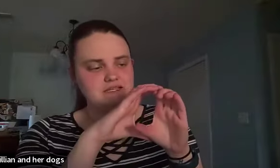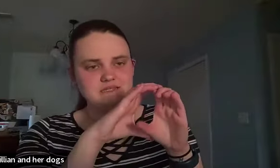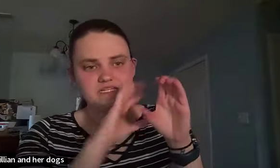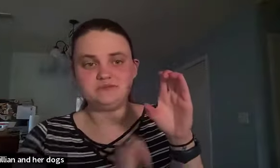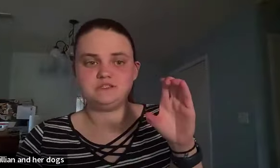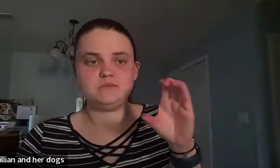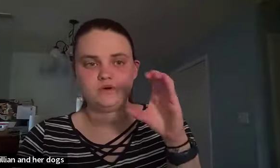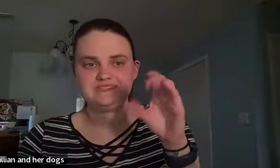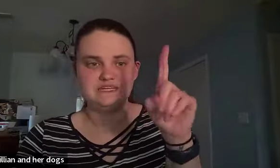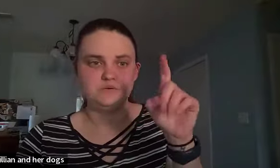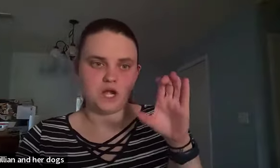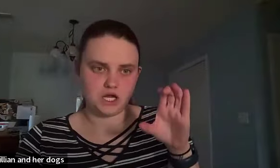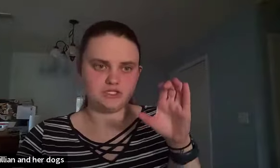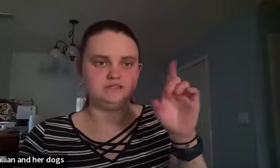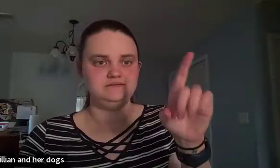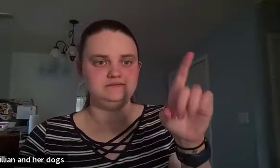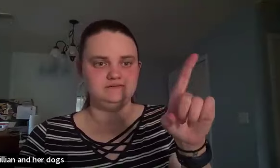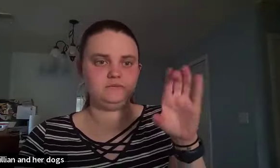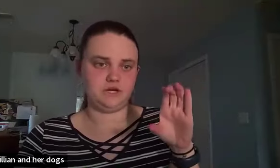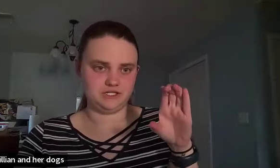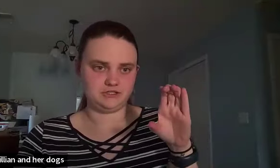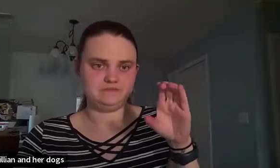of lazy, but it's supposed to be more of a C, 100, 100.